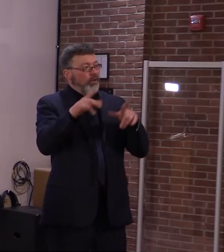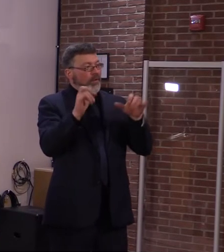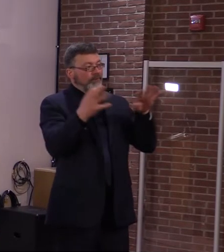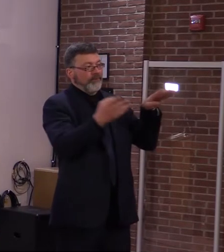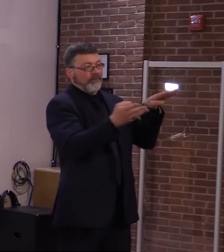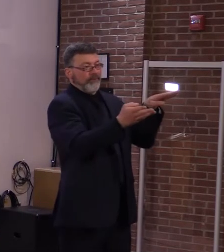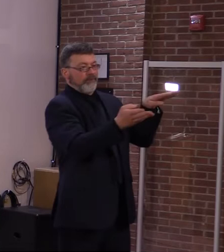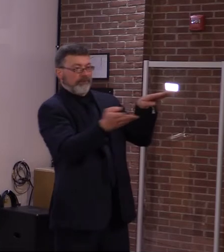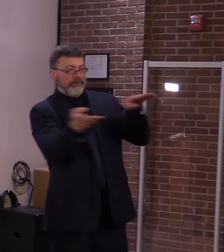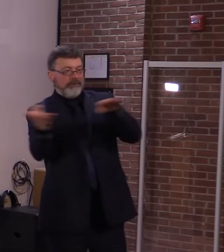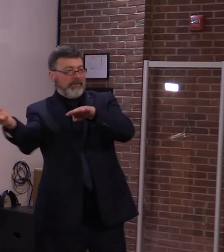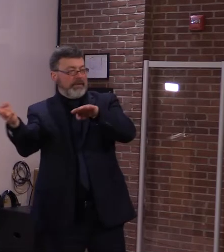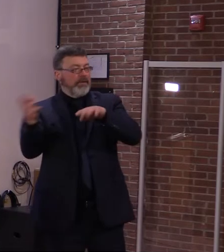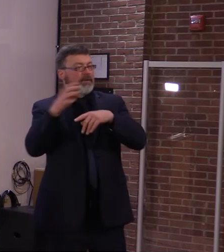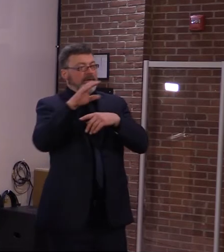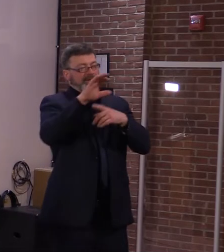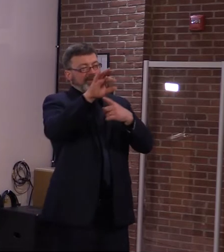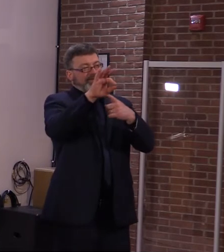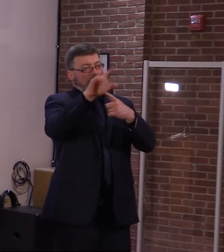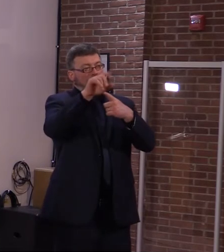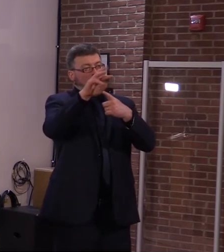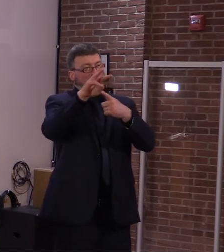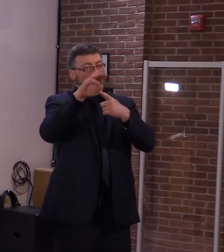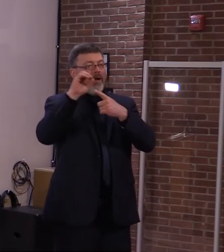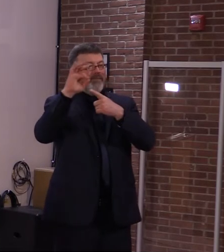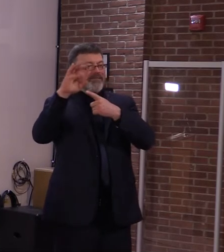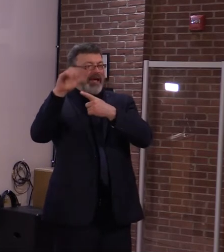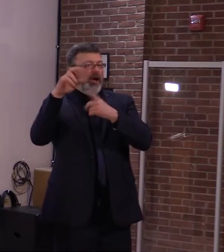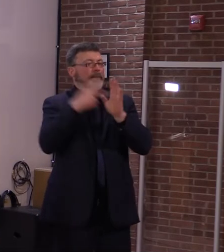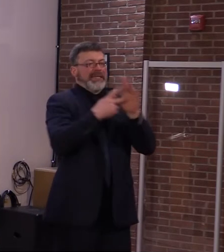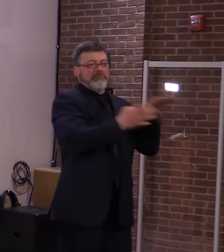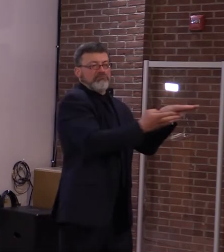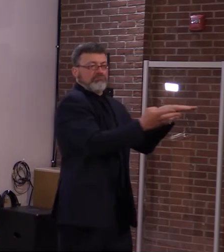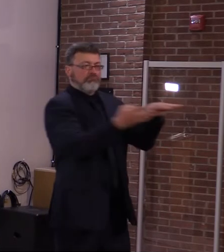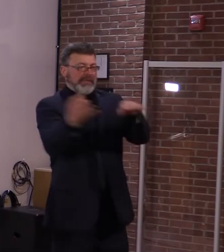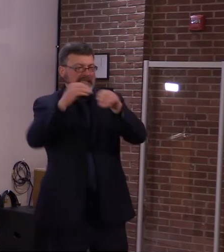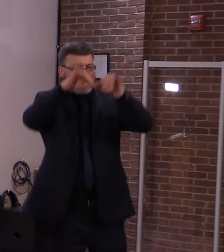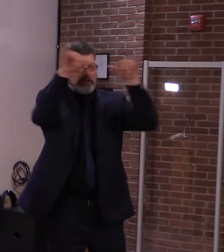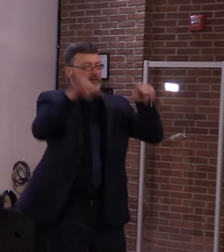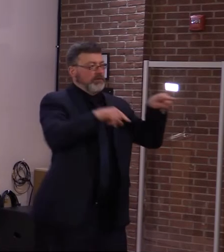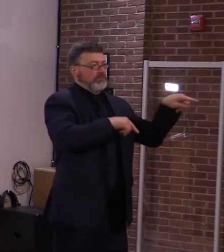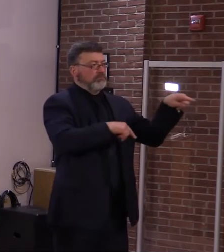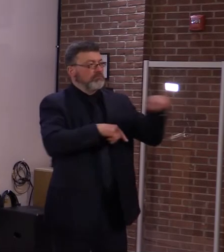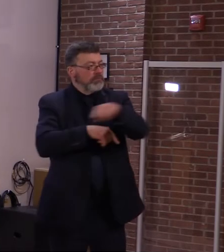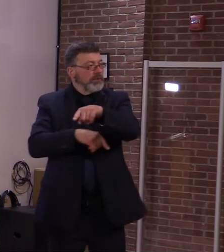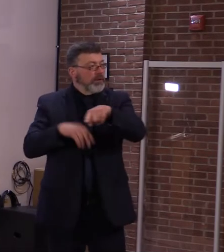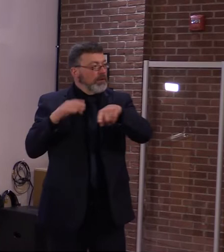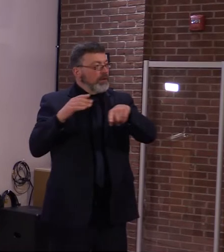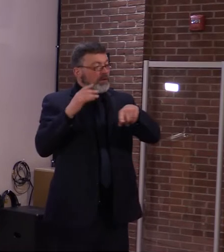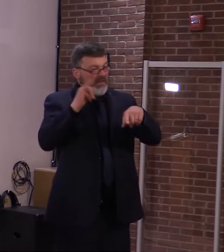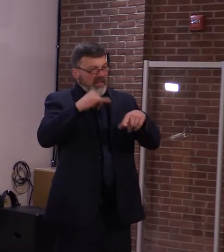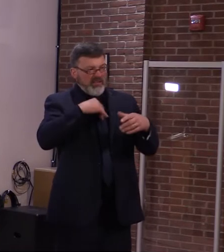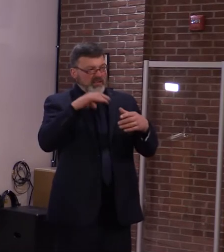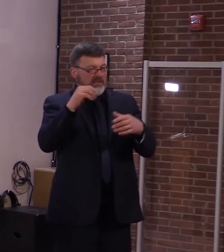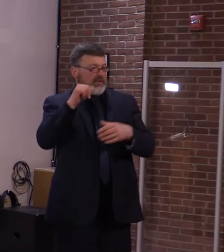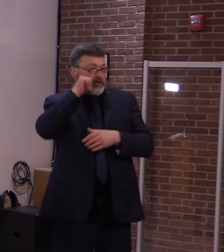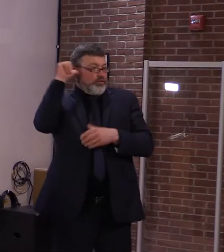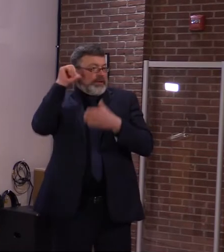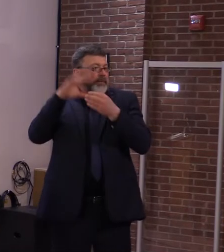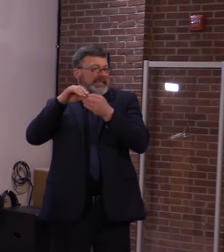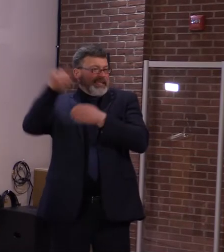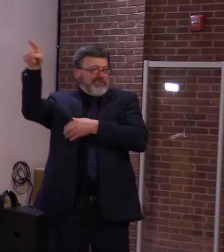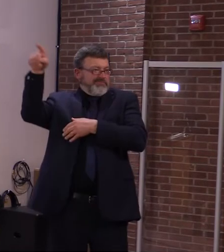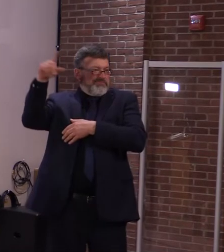that we heard in the testimony yesterday are directed at trying to keep kids from getting into an